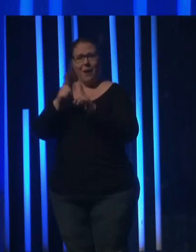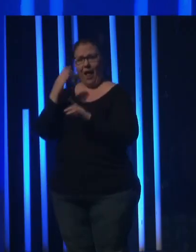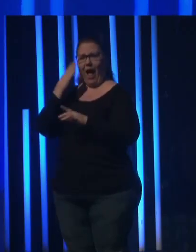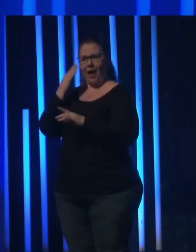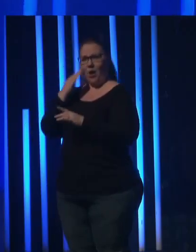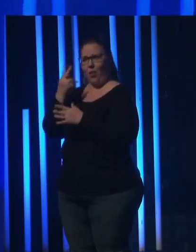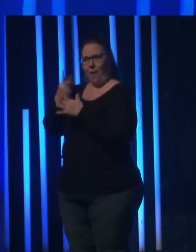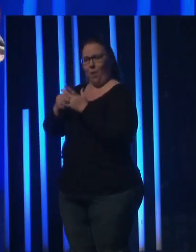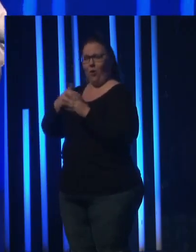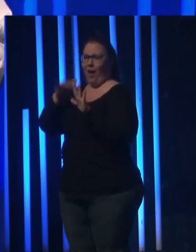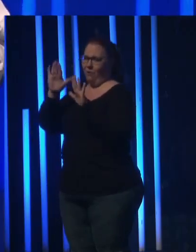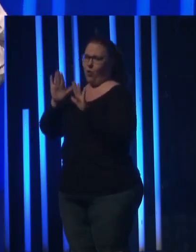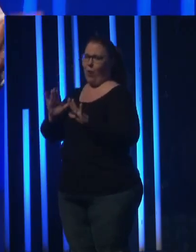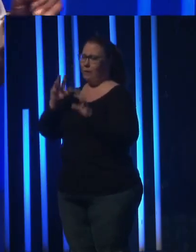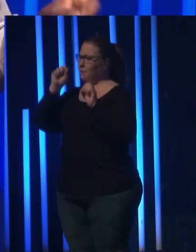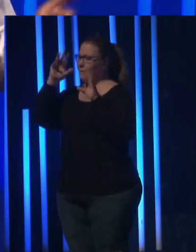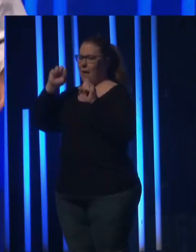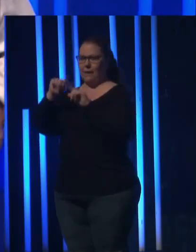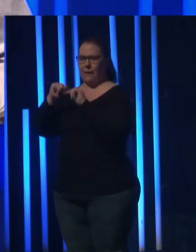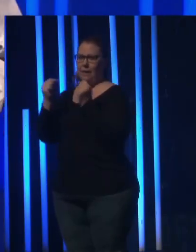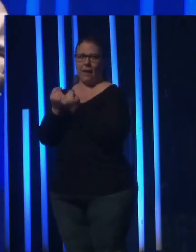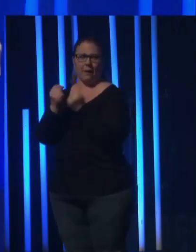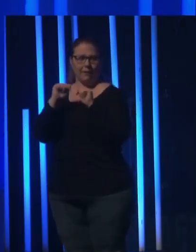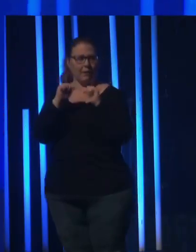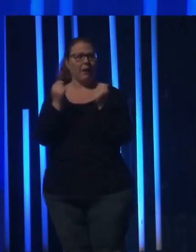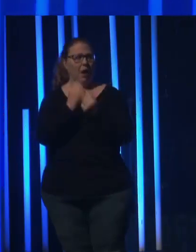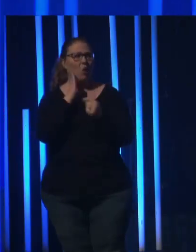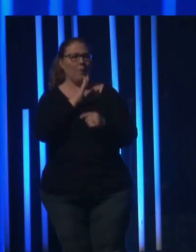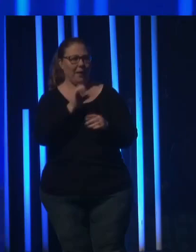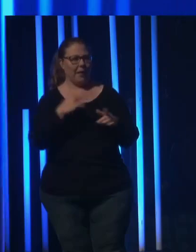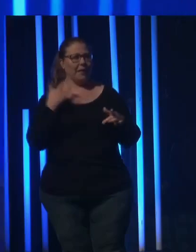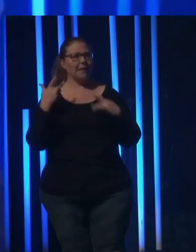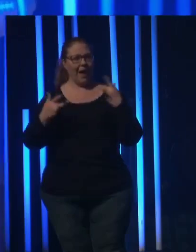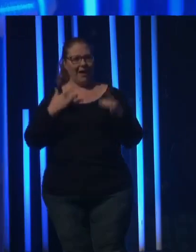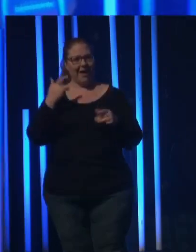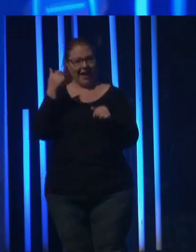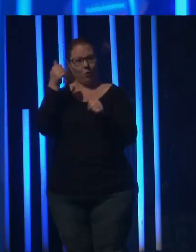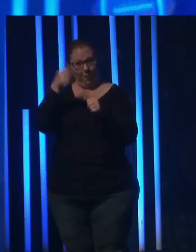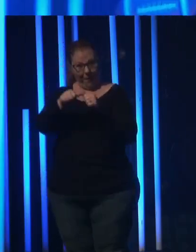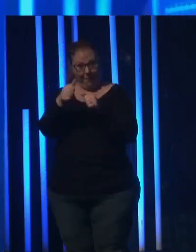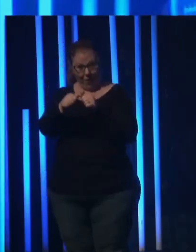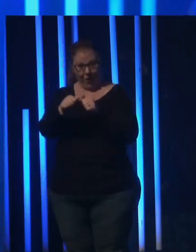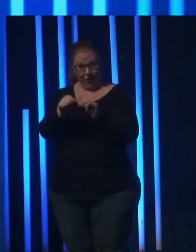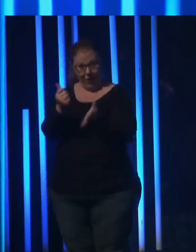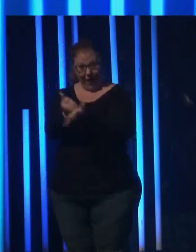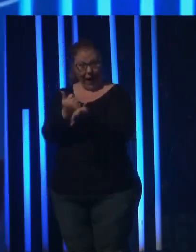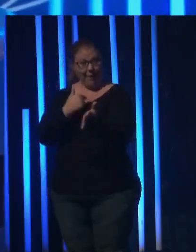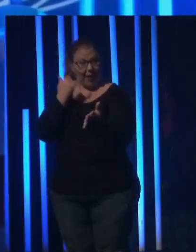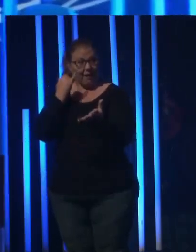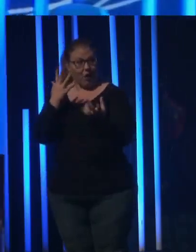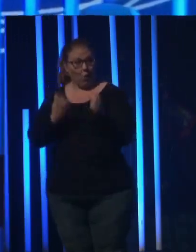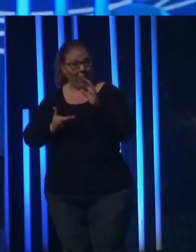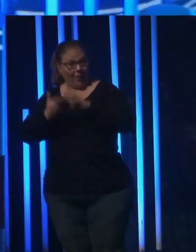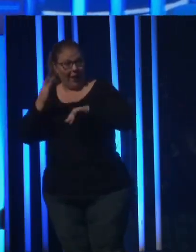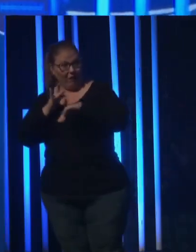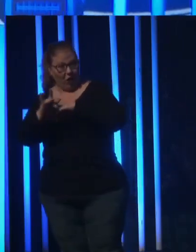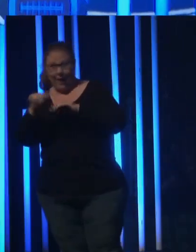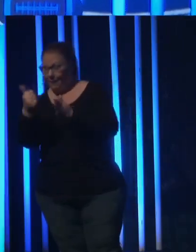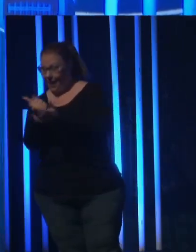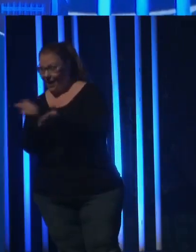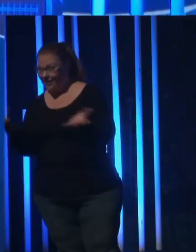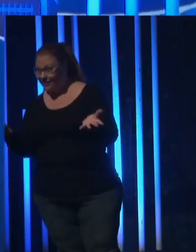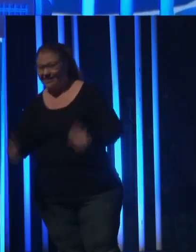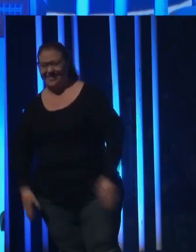they both have great teams. And so you're going to be excited. So now remember, you're going to have to help me out if you want to get out of here early.